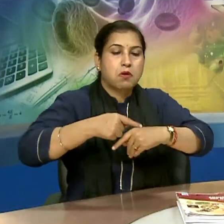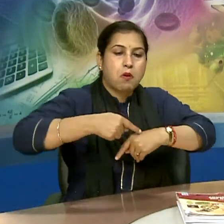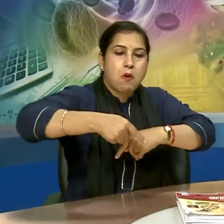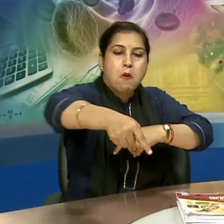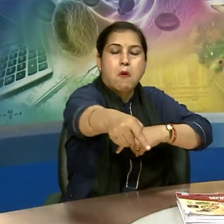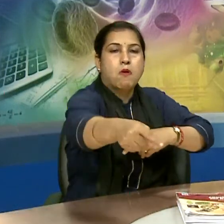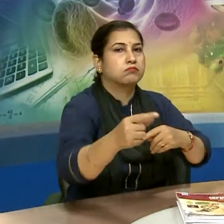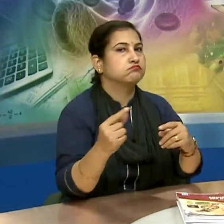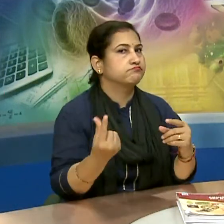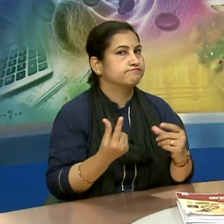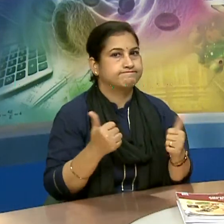proved to be